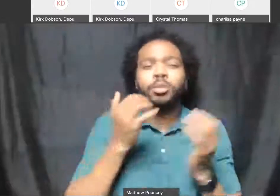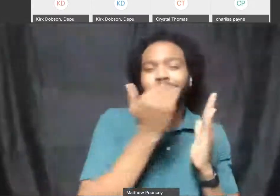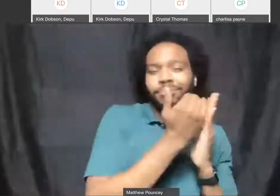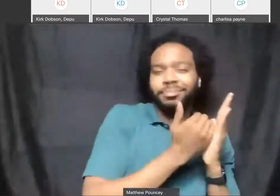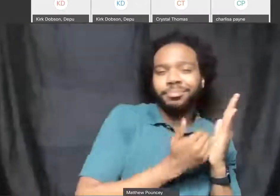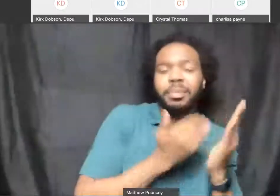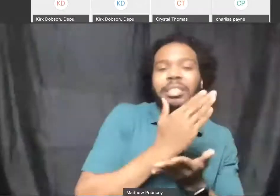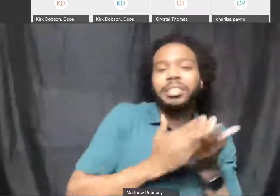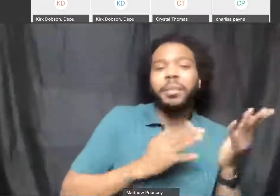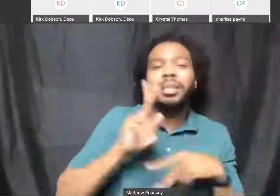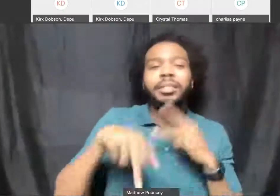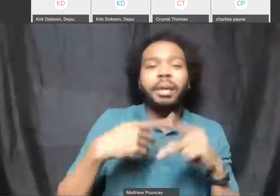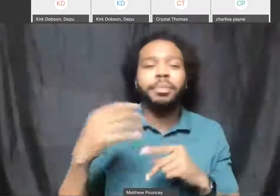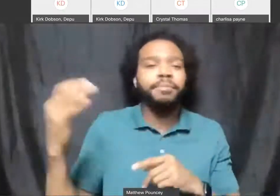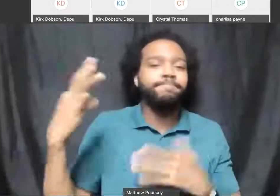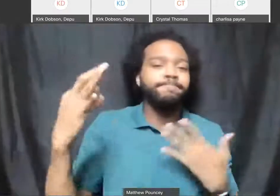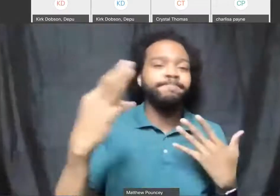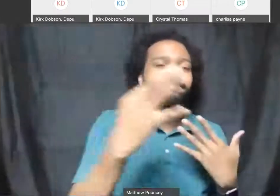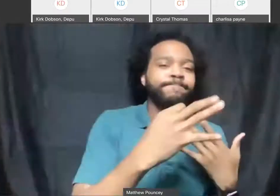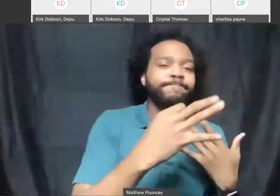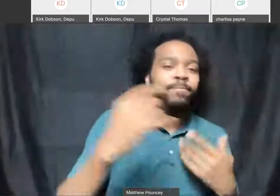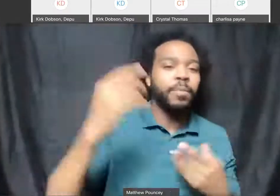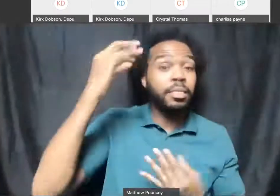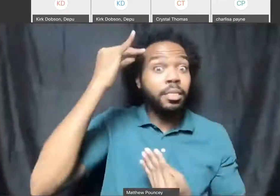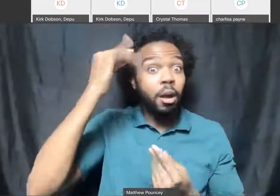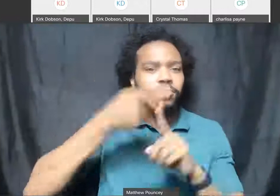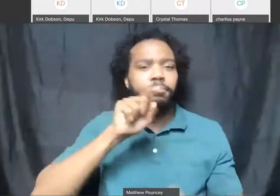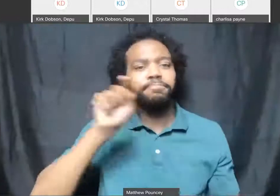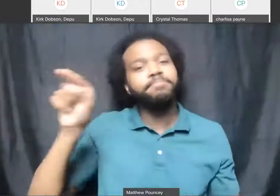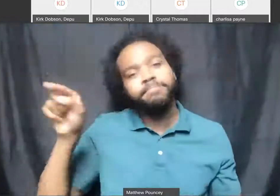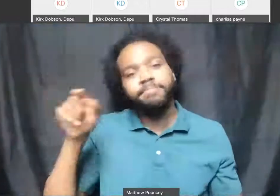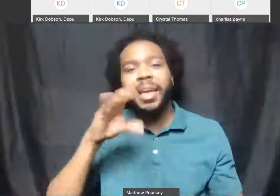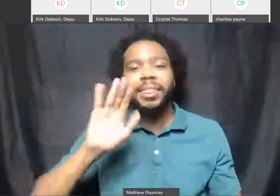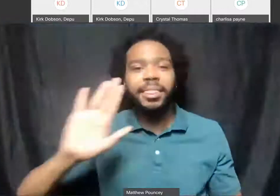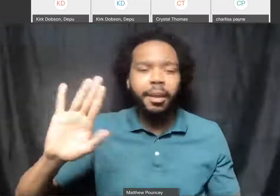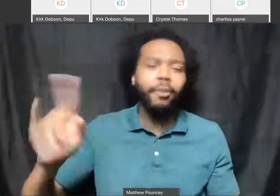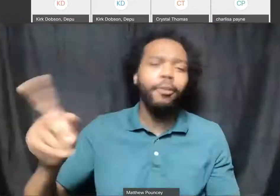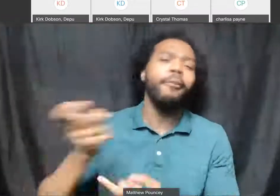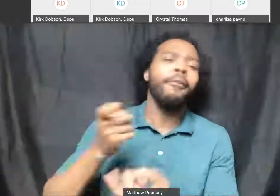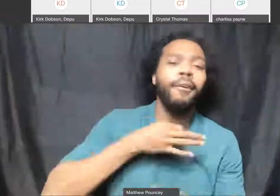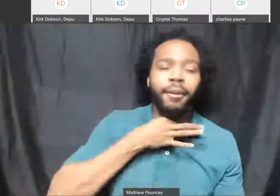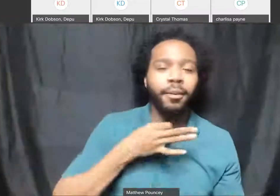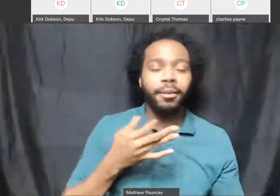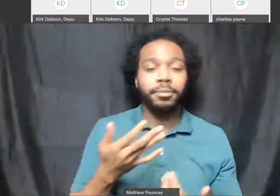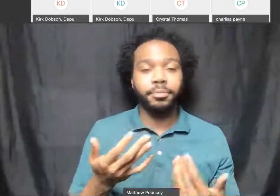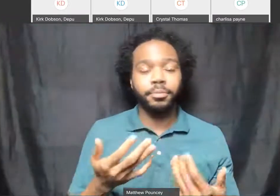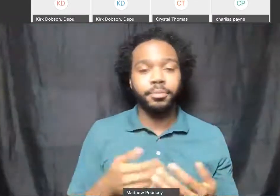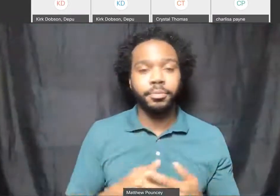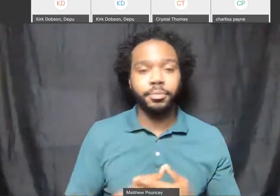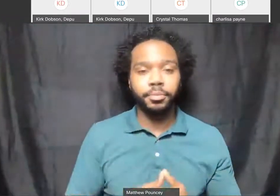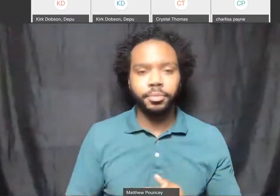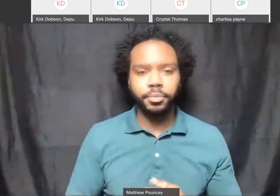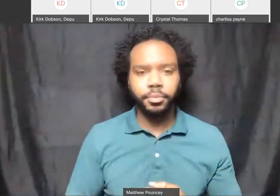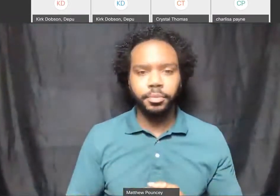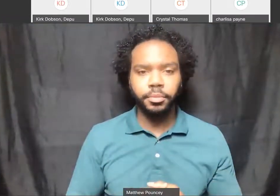of, some of the thoughts people had and questions. In part, there